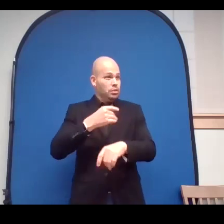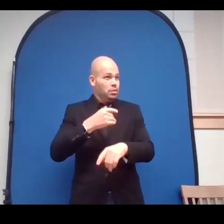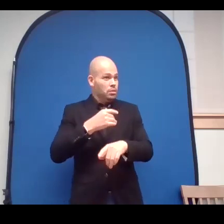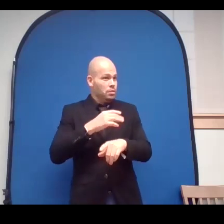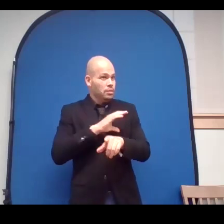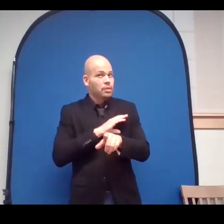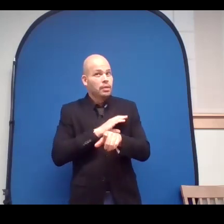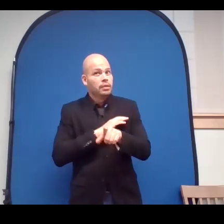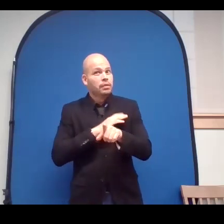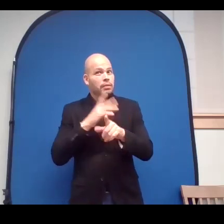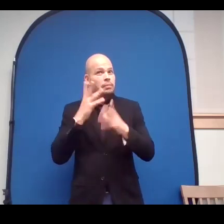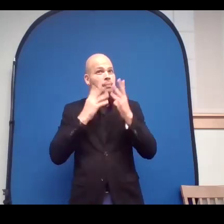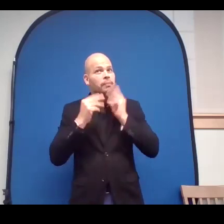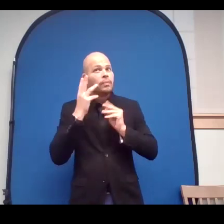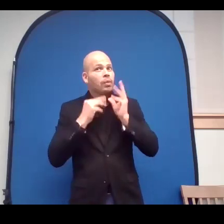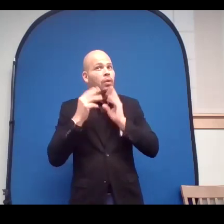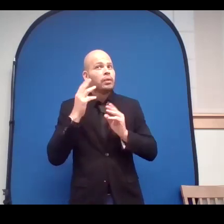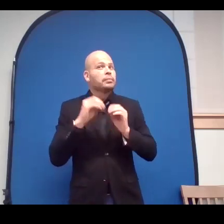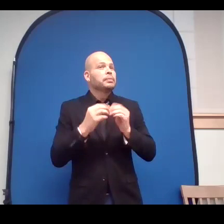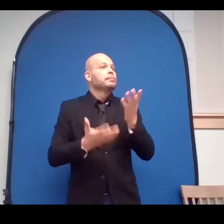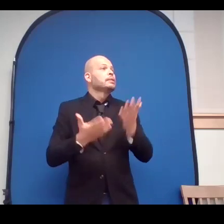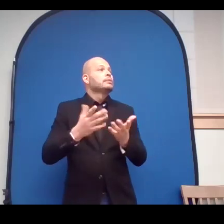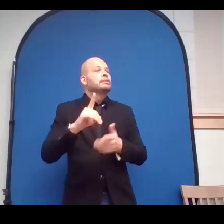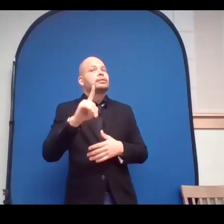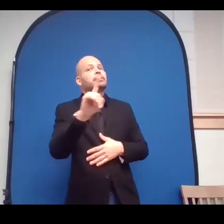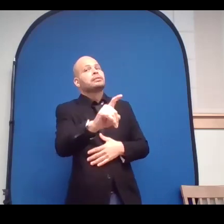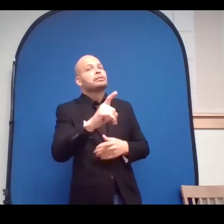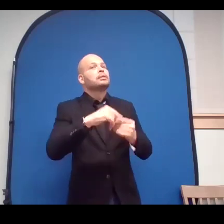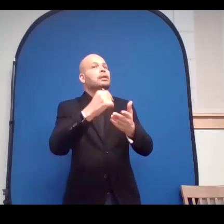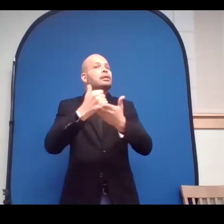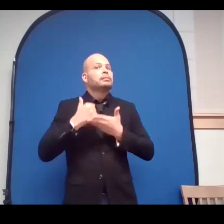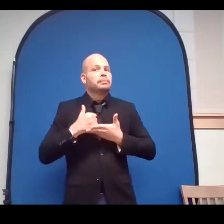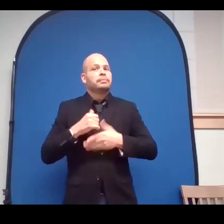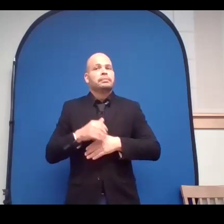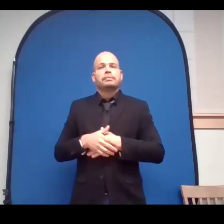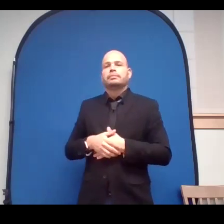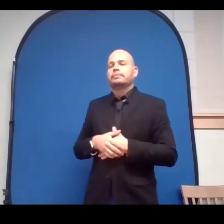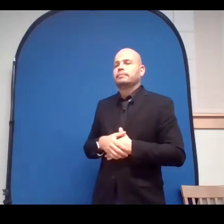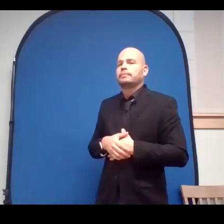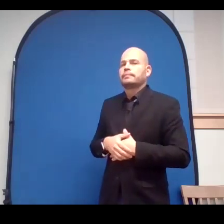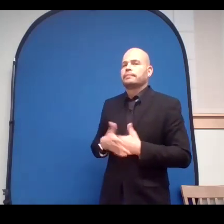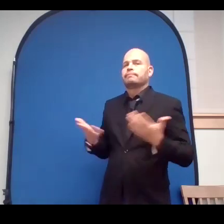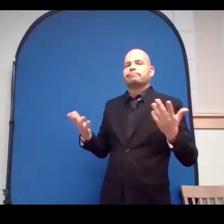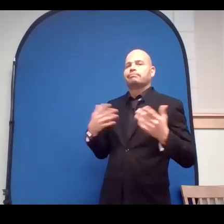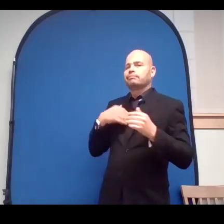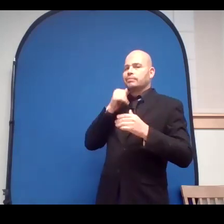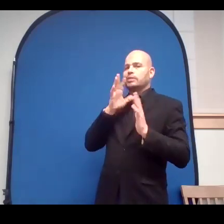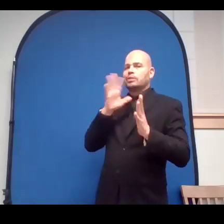committed to the hospital in New York. All I can say is I did not speak with Sergeant Wainwright regarding this, sir.